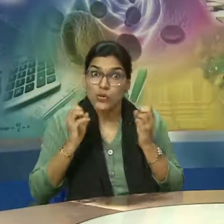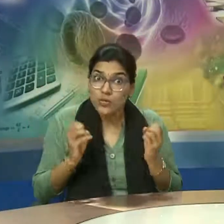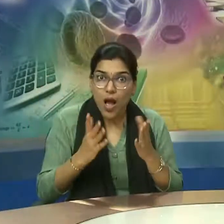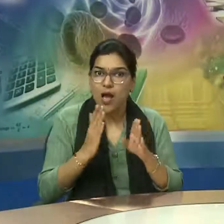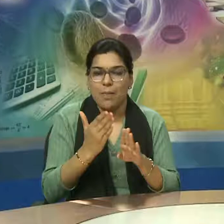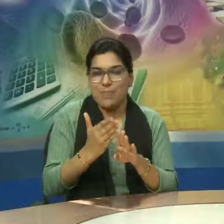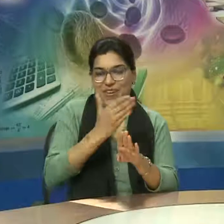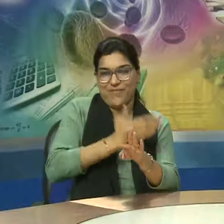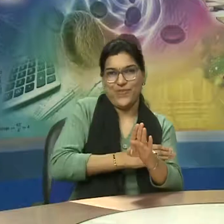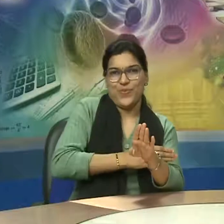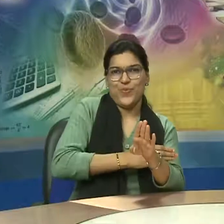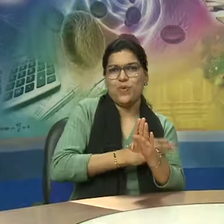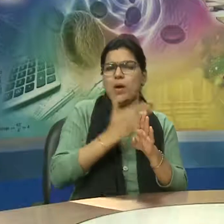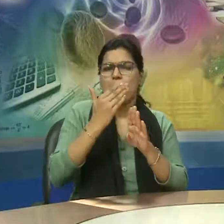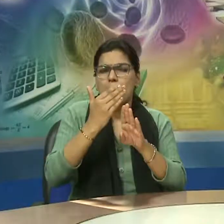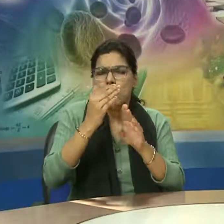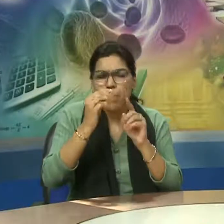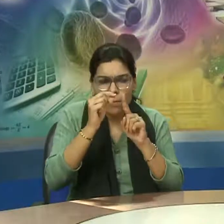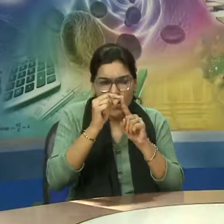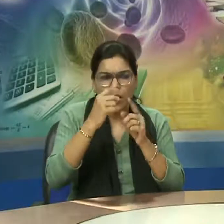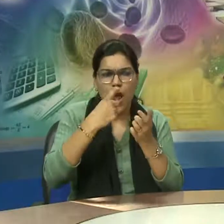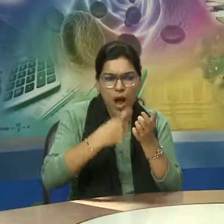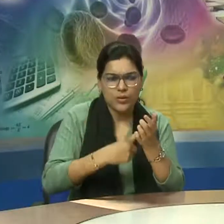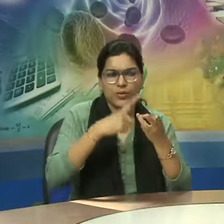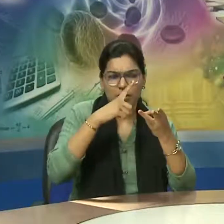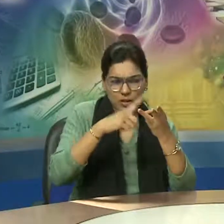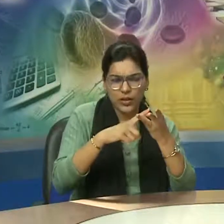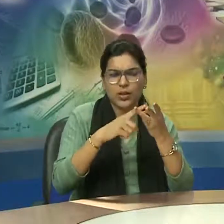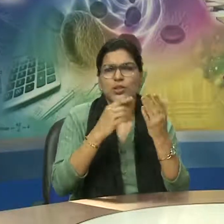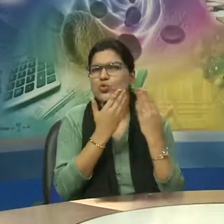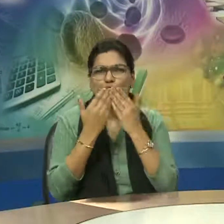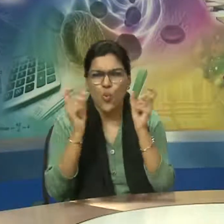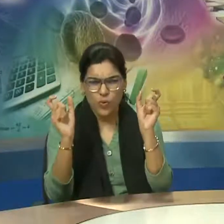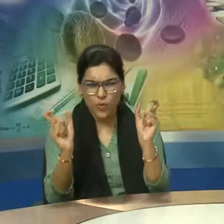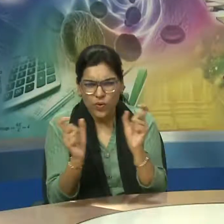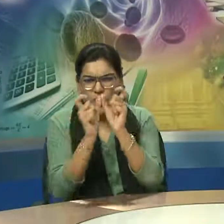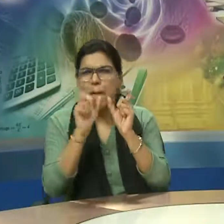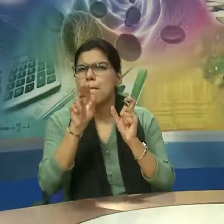Sentences my son starts preschool